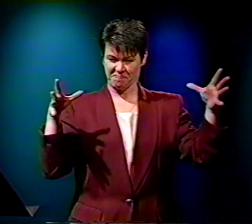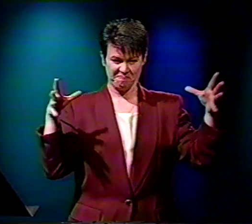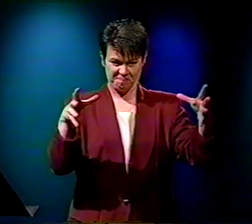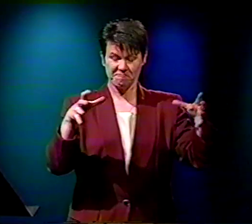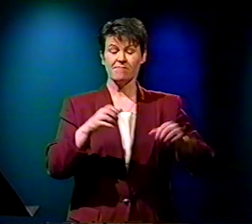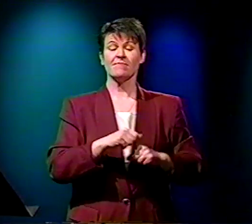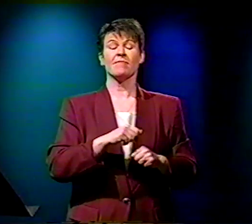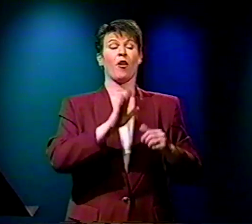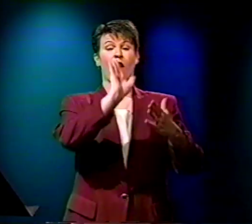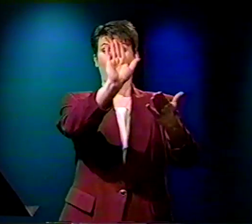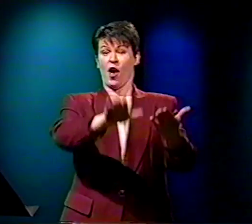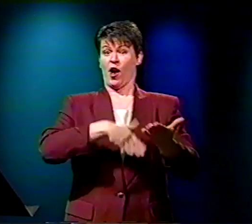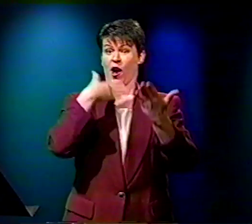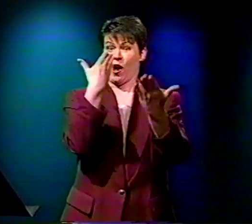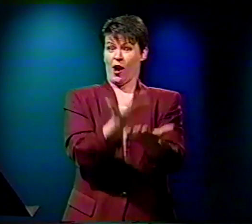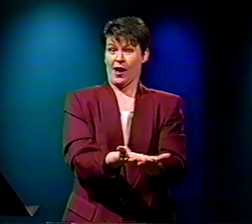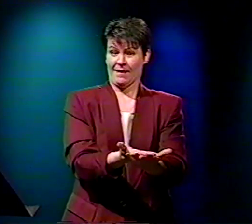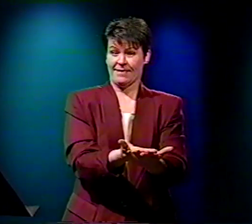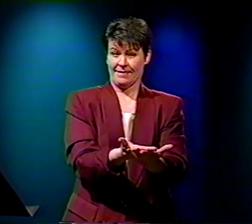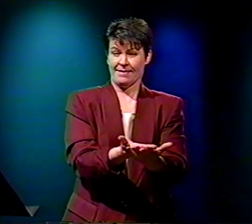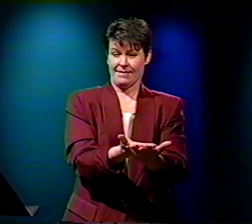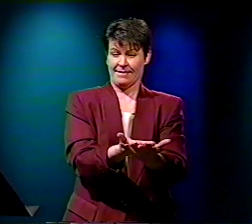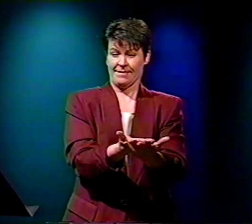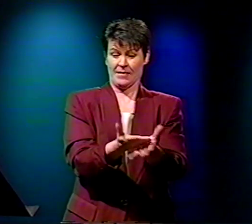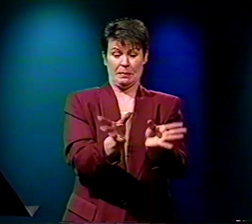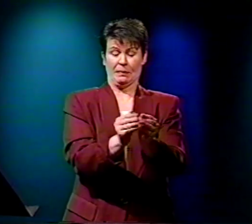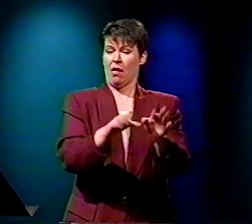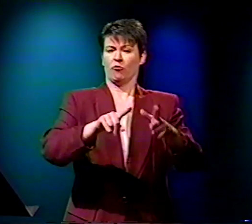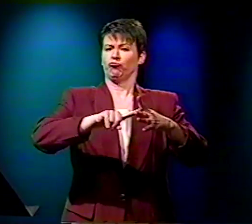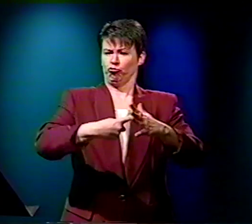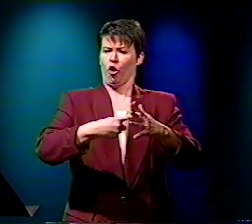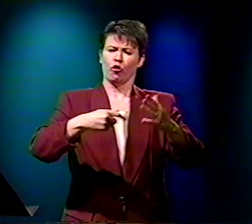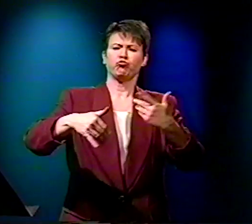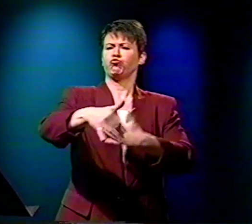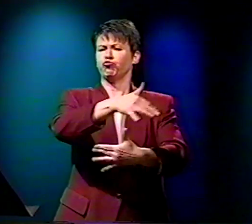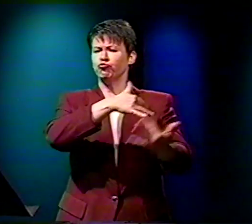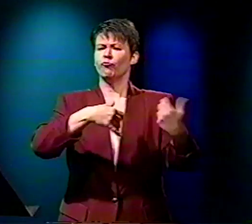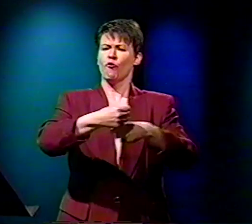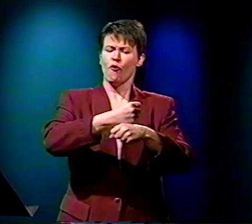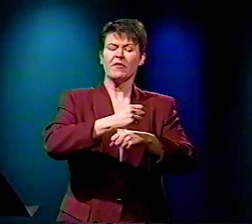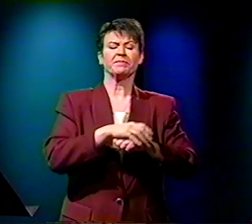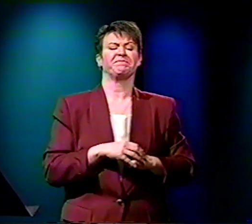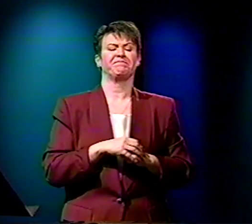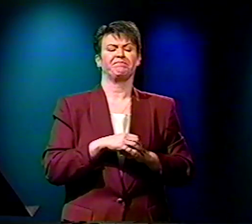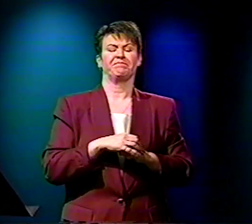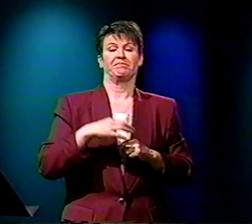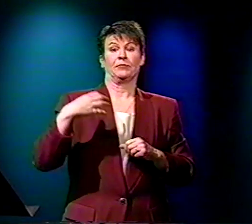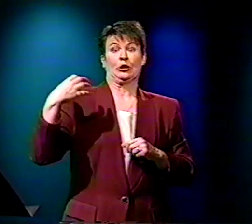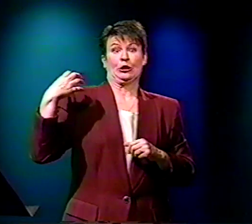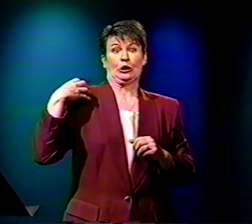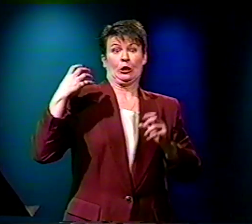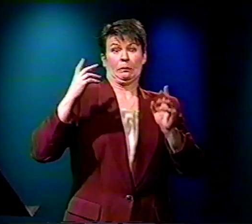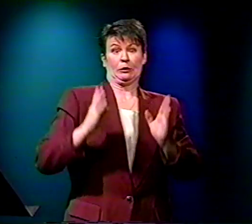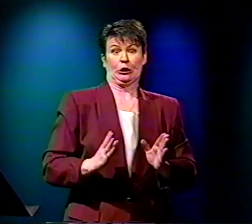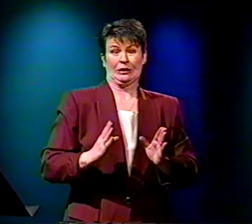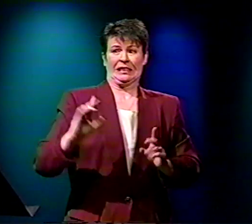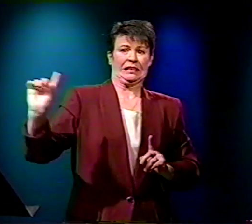of people, and I got there one morning, and the meeting hadn't started, so people were milling around and drinking coffee, and